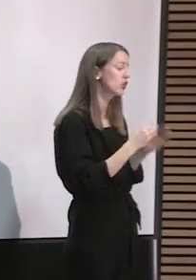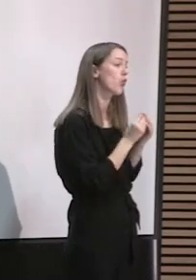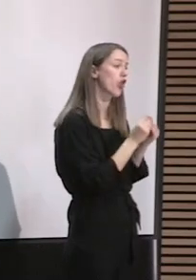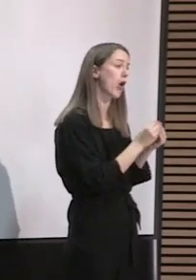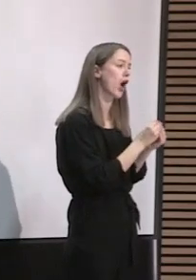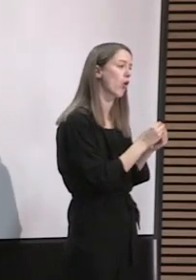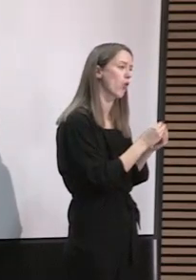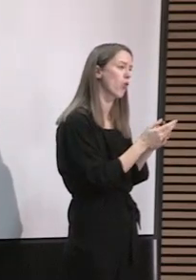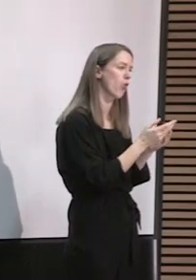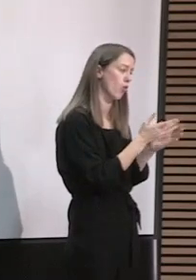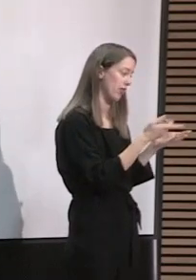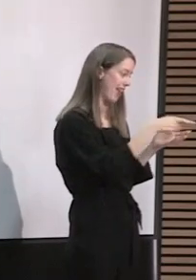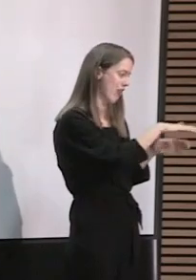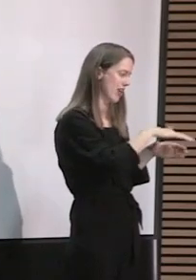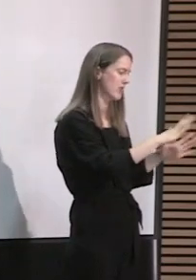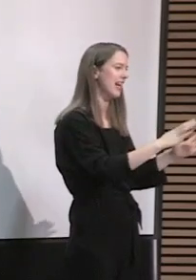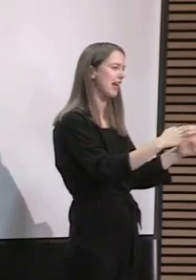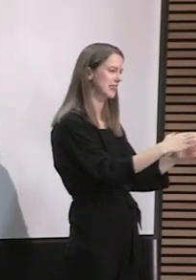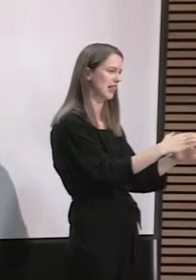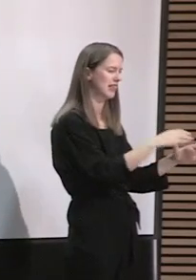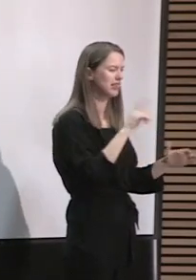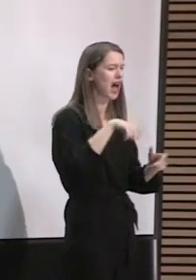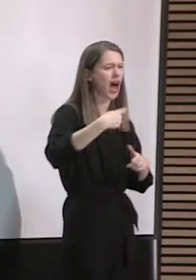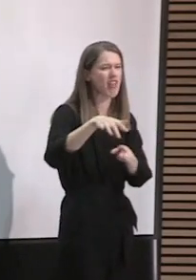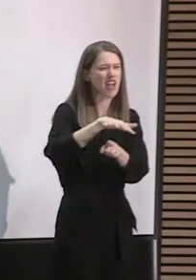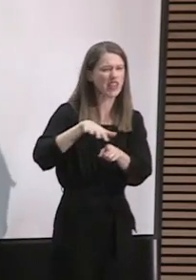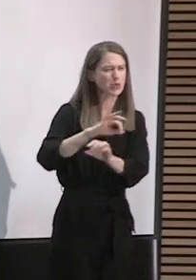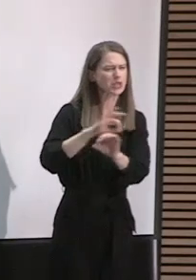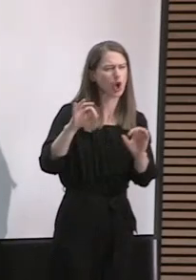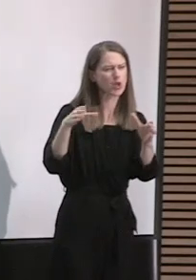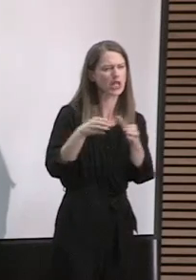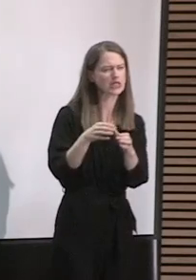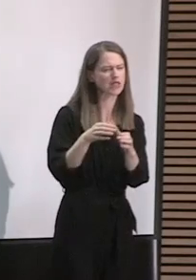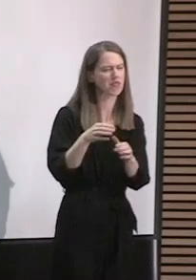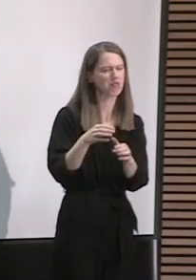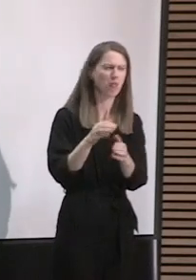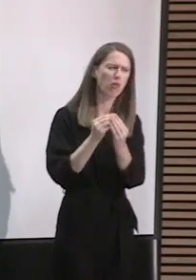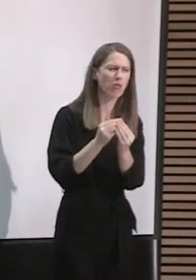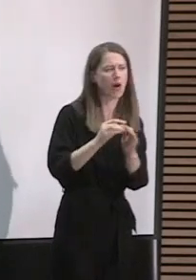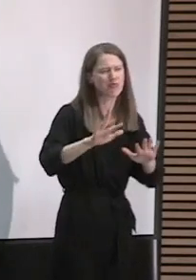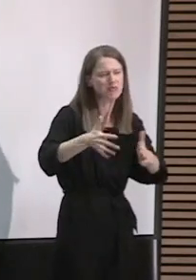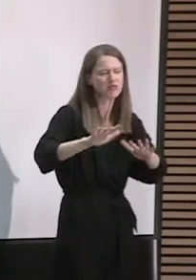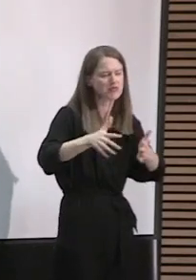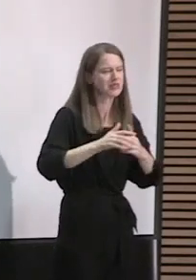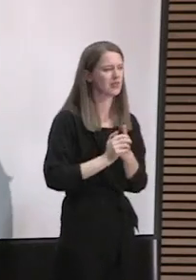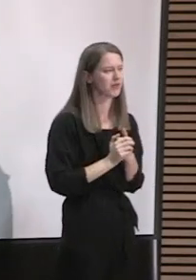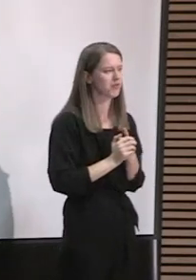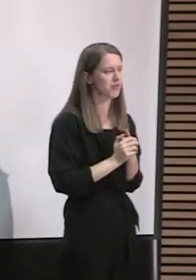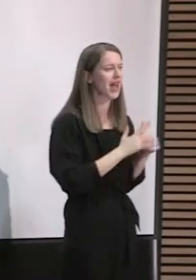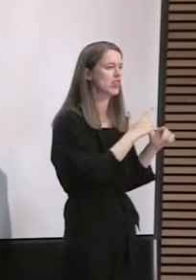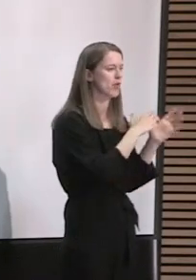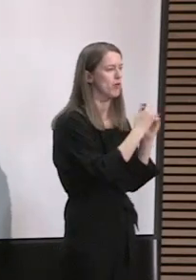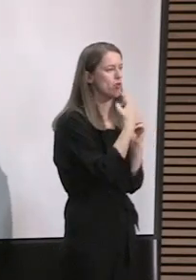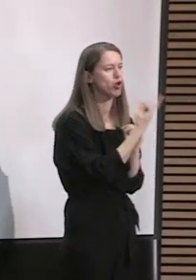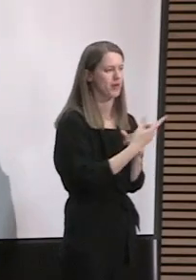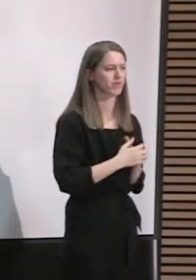cluster. I think the justification for that becomes weaker if you're not dealing with live active cases. But again, I'll ask the Director General to comment on that. Thanks,